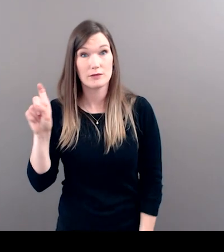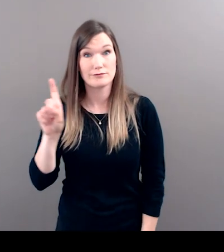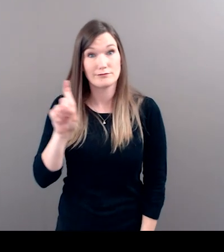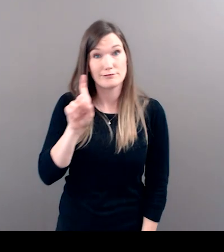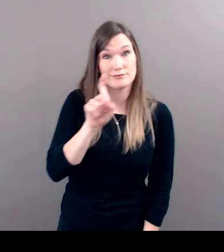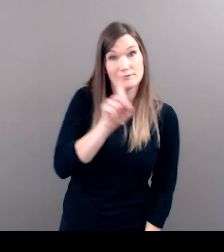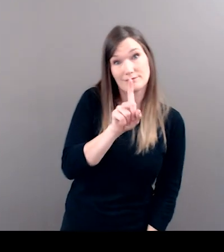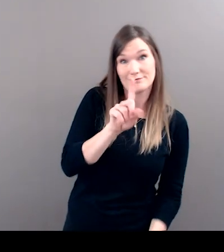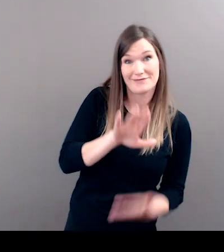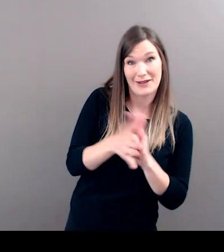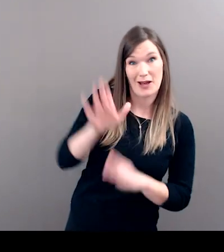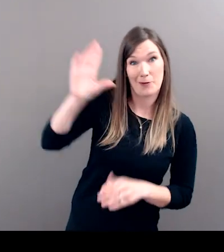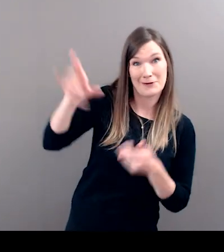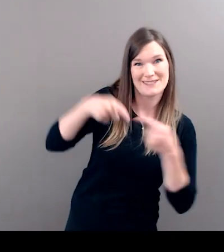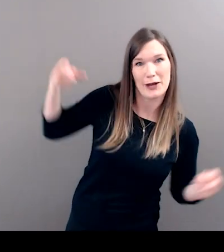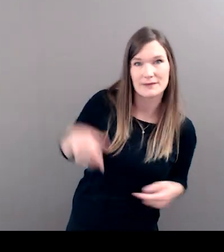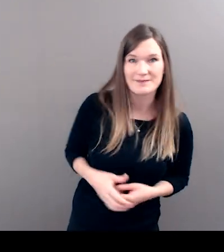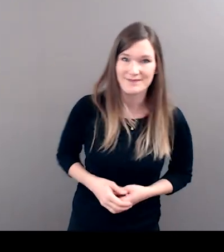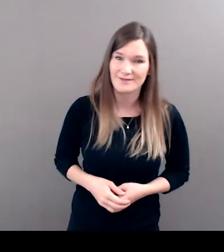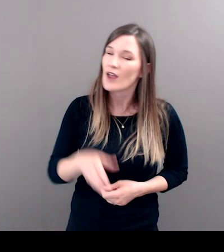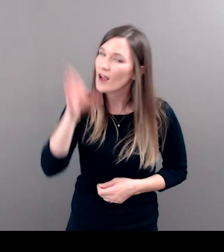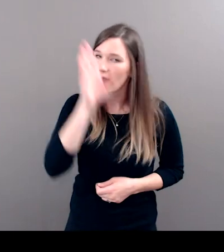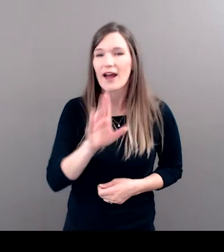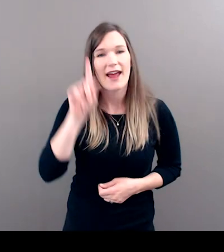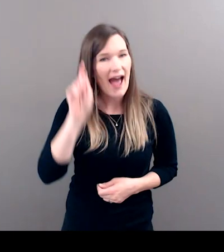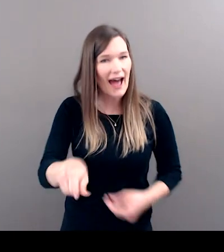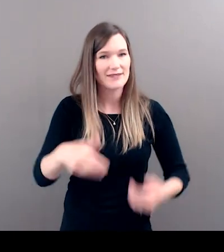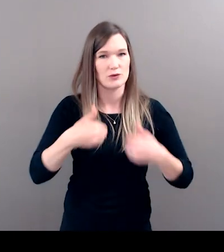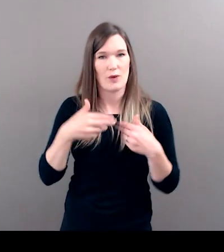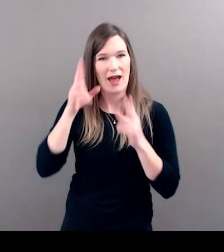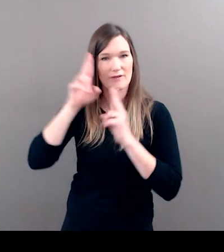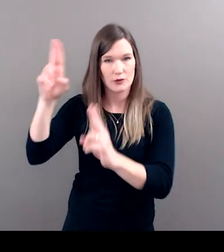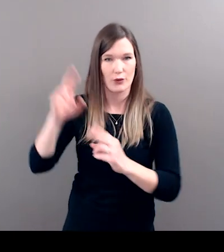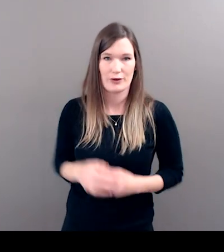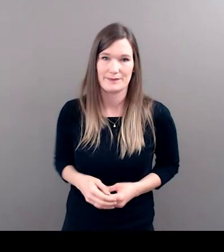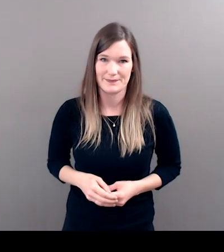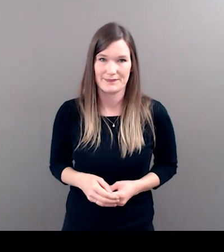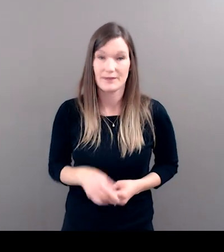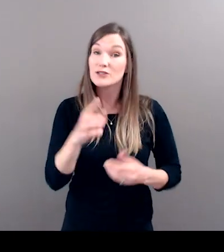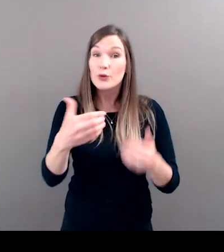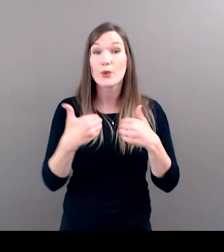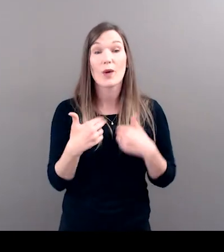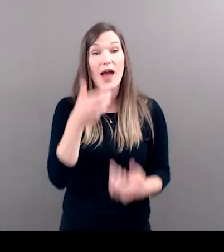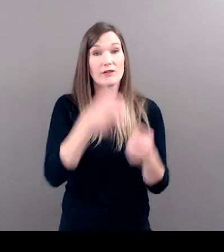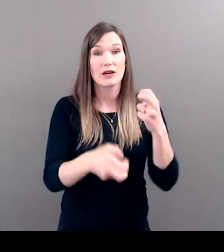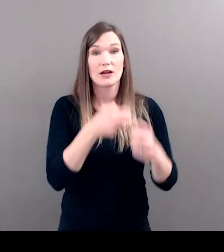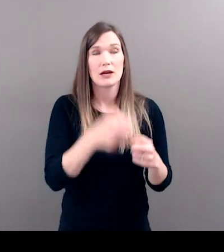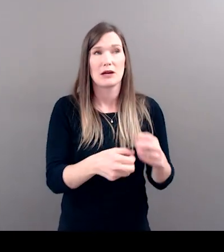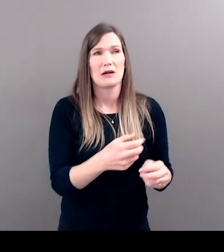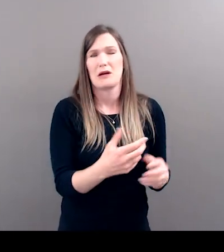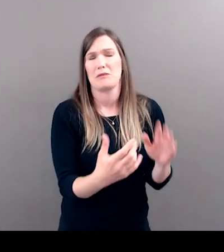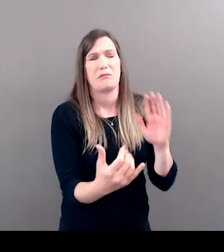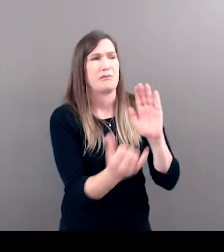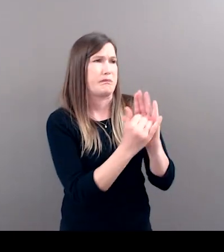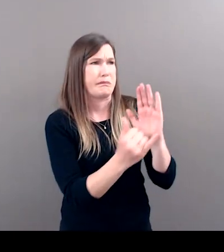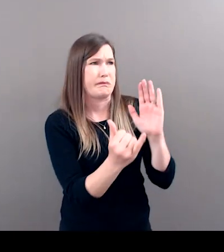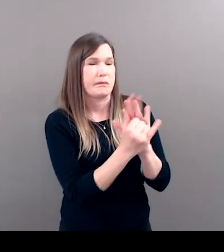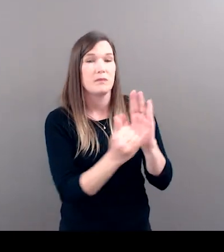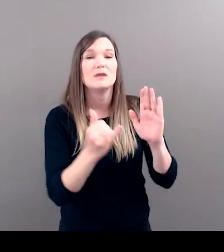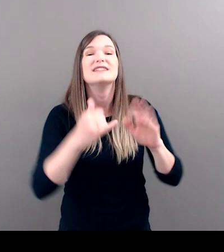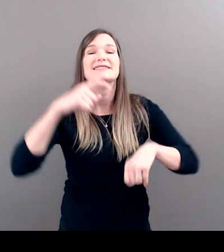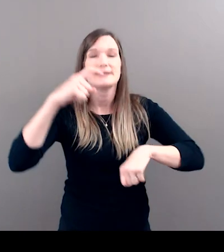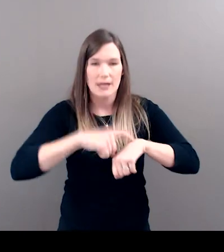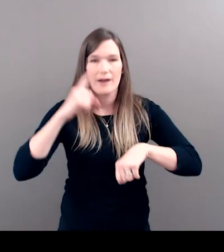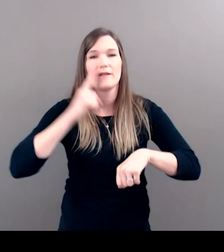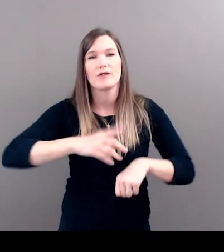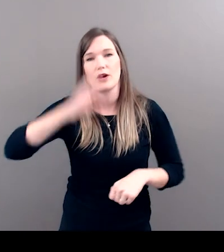God has to get the glory. So if you have a problem that's way too big, it's just in time for God to get the glory. But you have to do